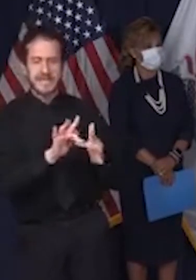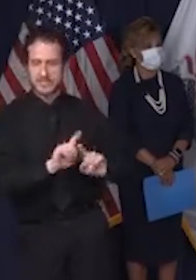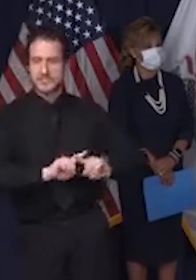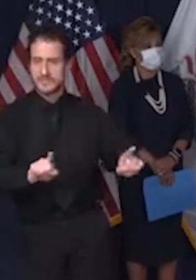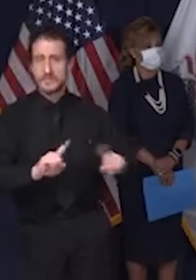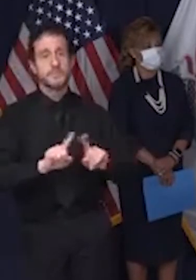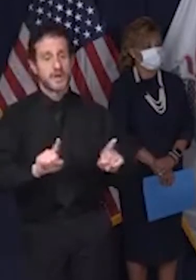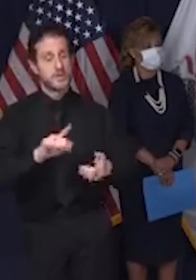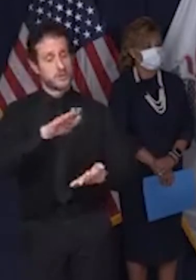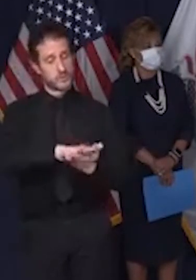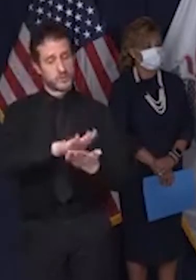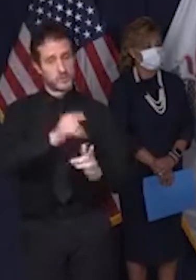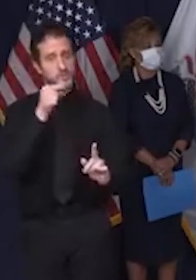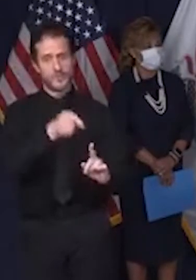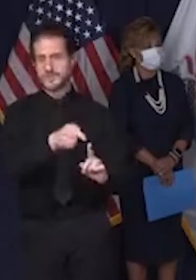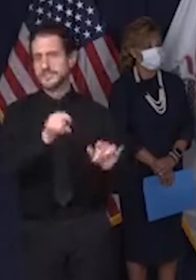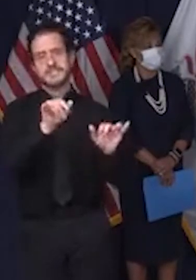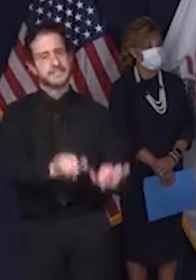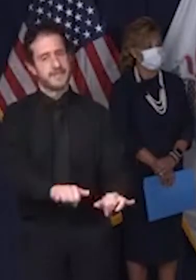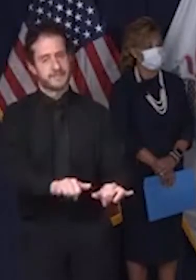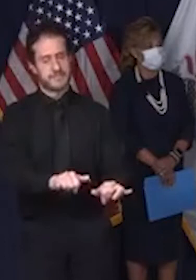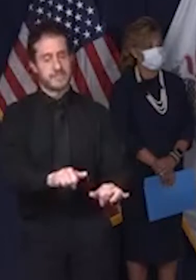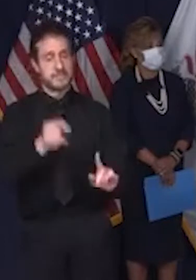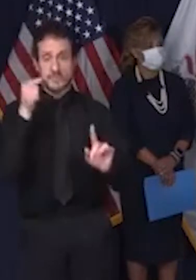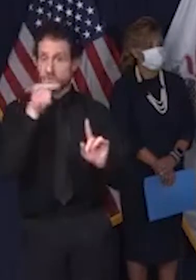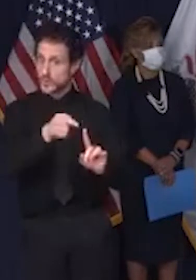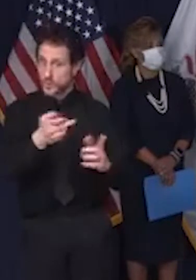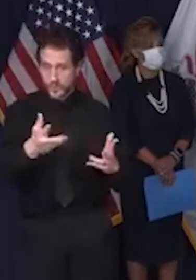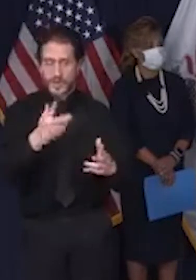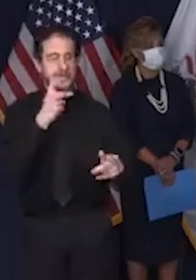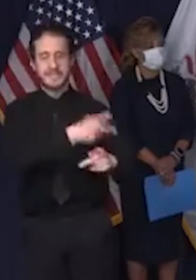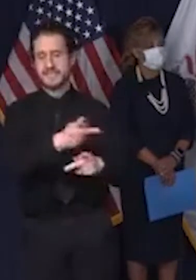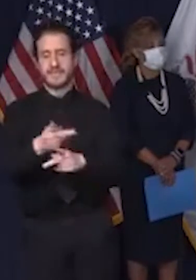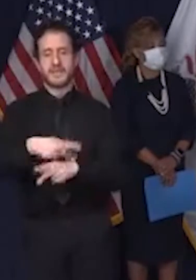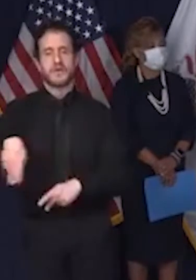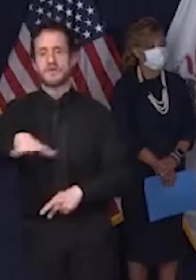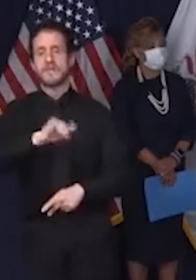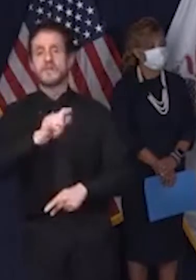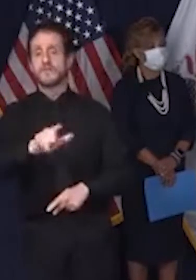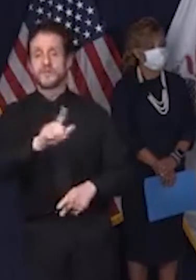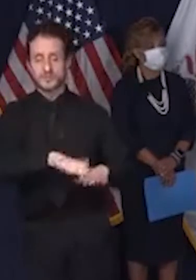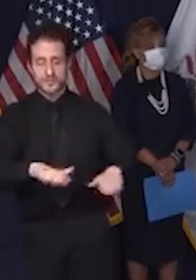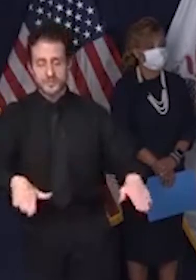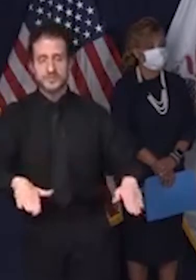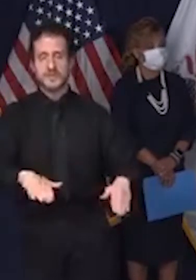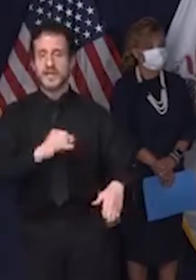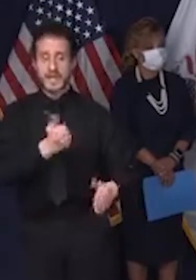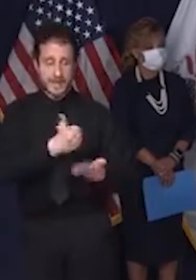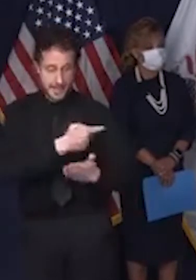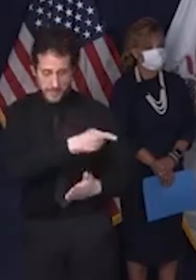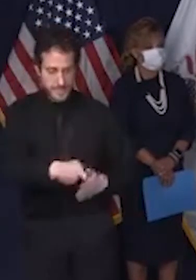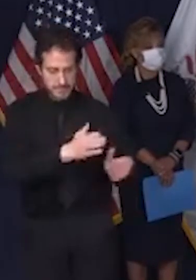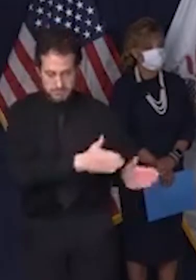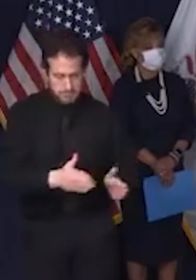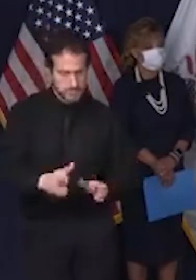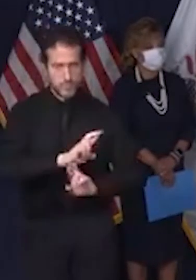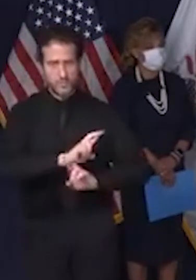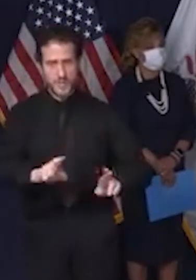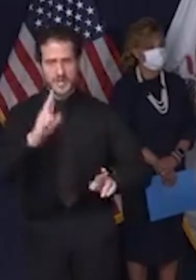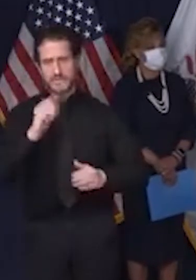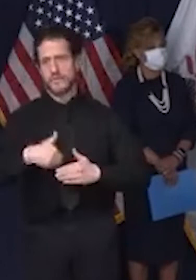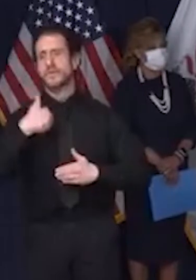of what our schools do, and that is to take care of Illinois' children and prepare them for what is